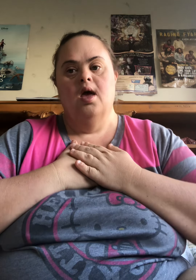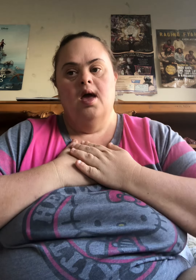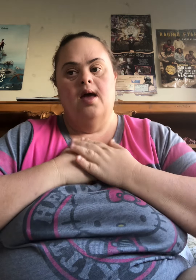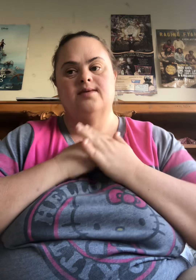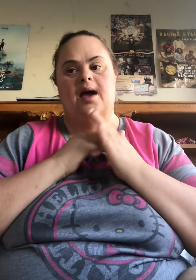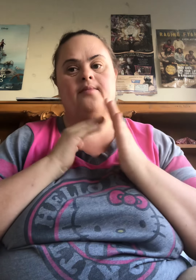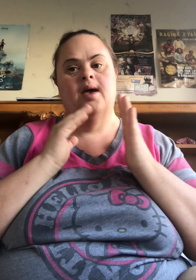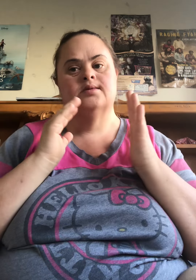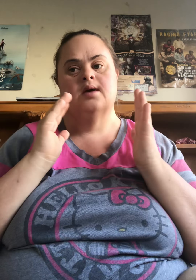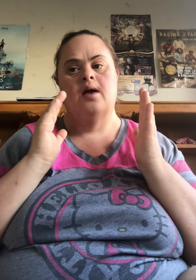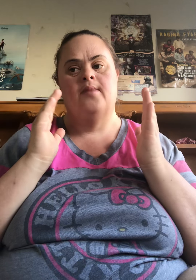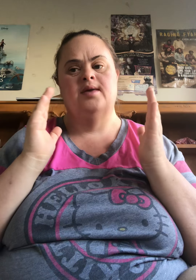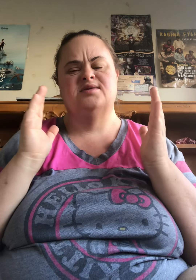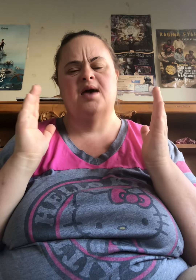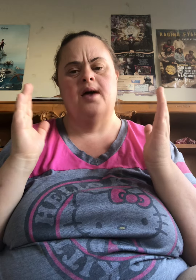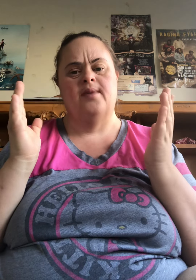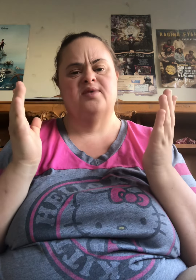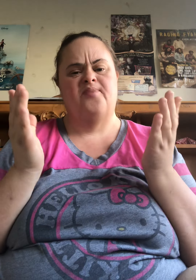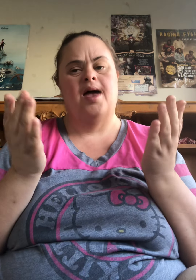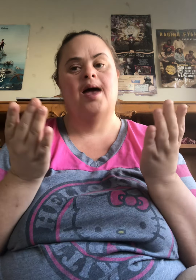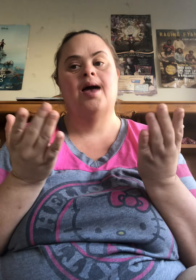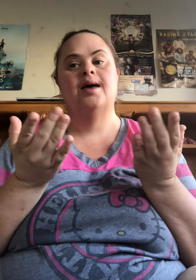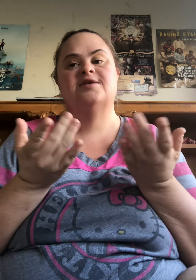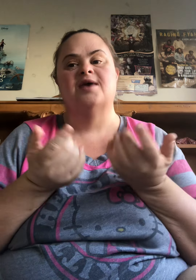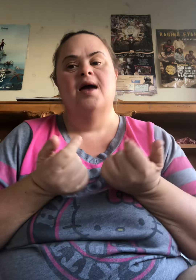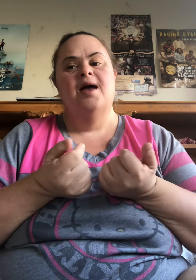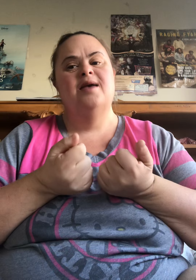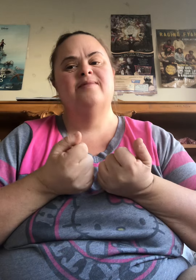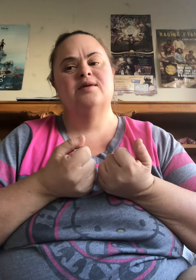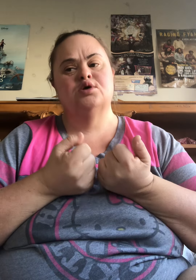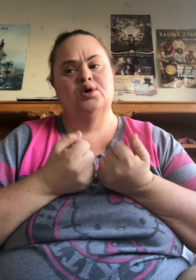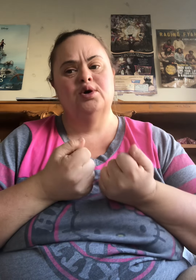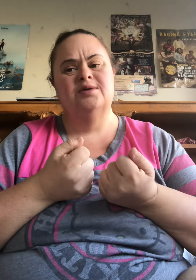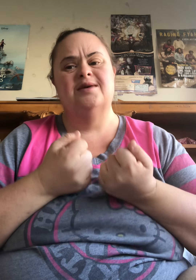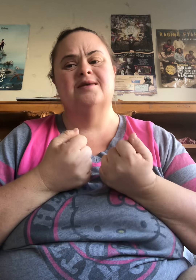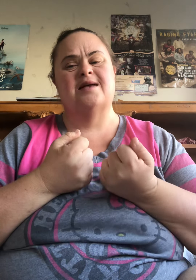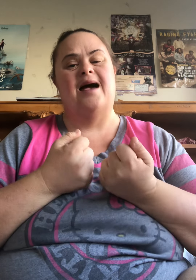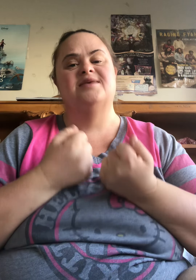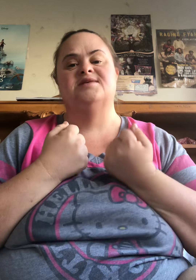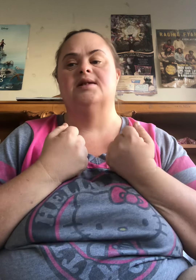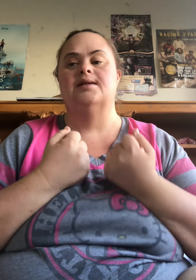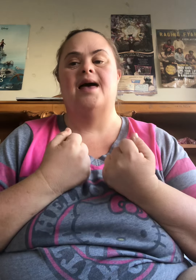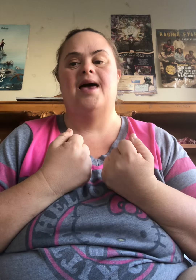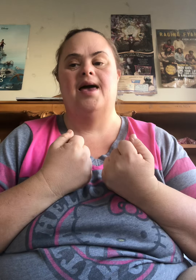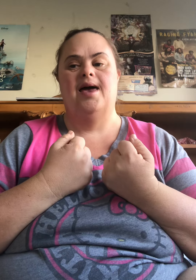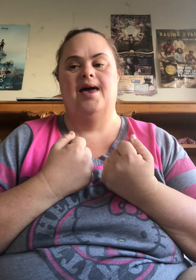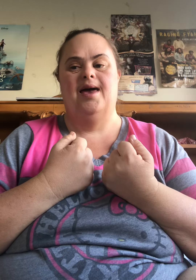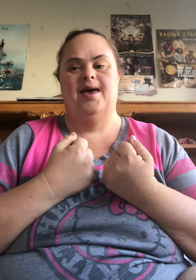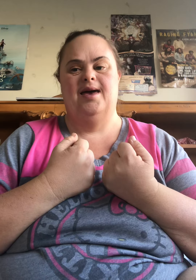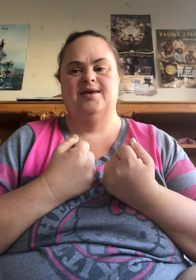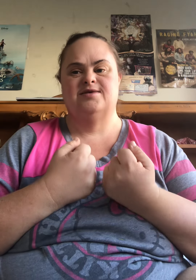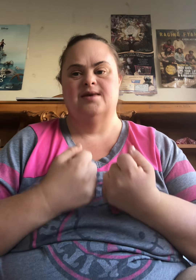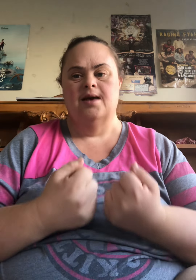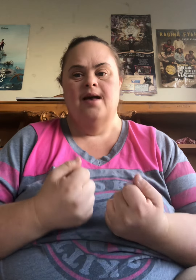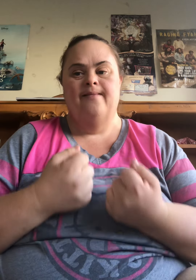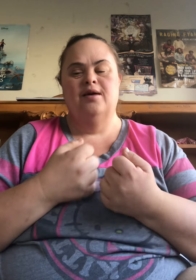And time has come and time has passed. Is this good? Just got to last. Feel